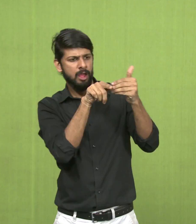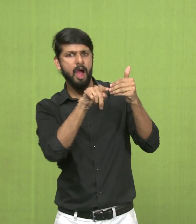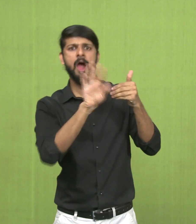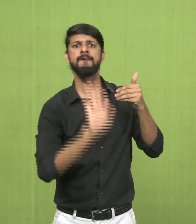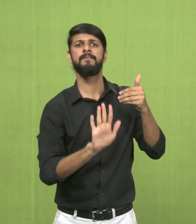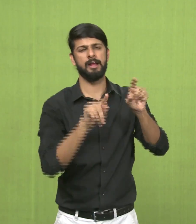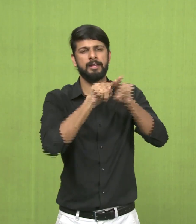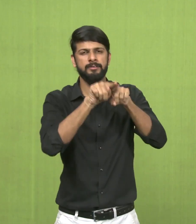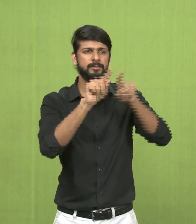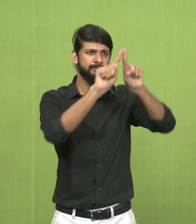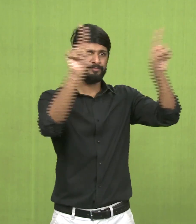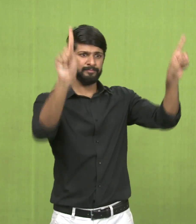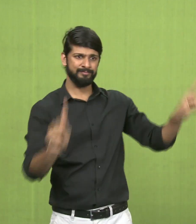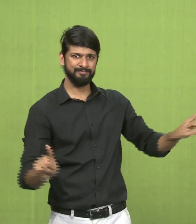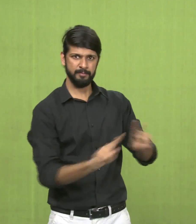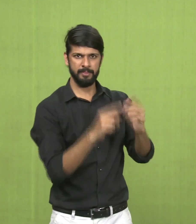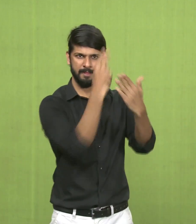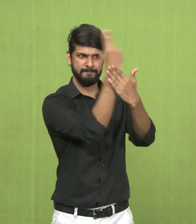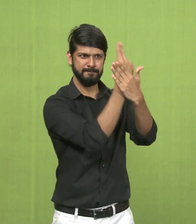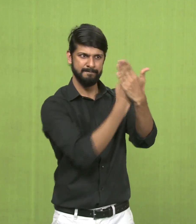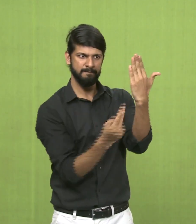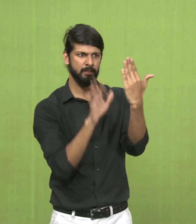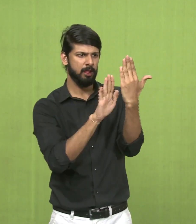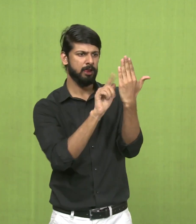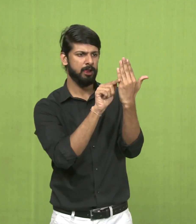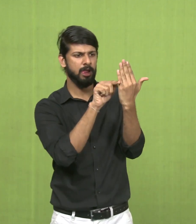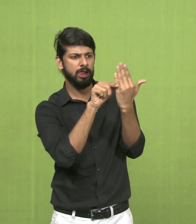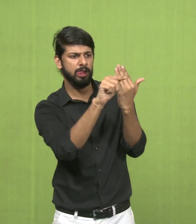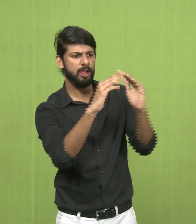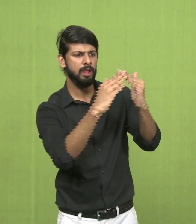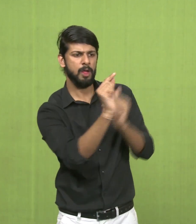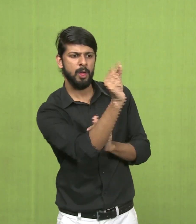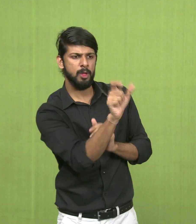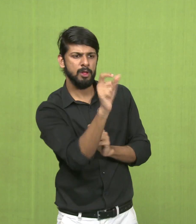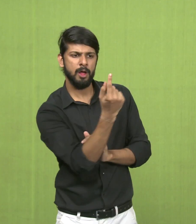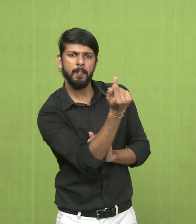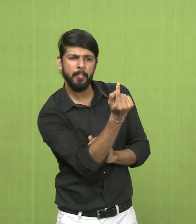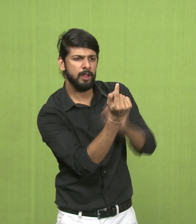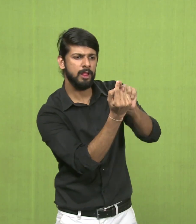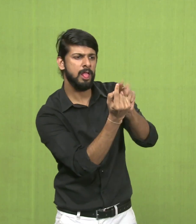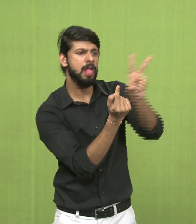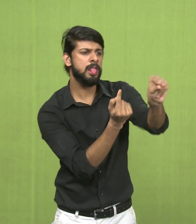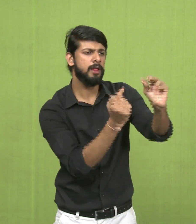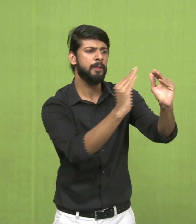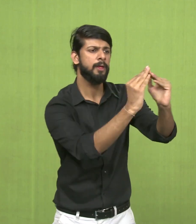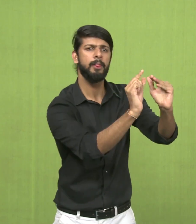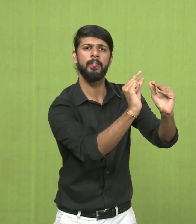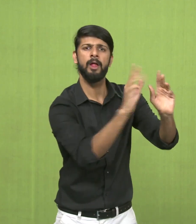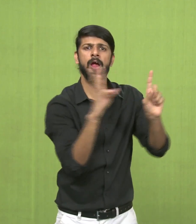papers or any form of paper is only two-dimensional, that is the length and the width, but space,